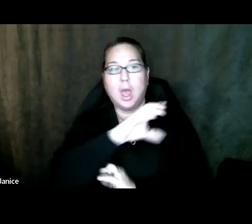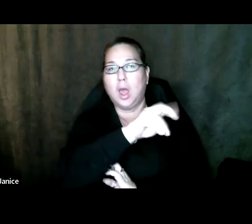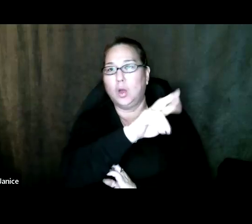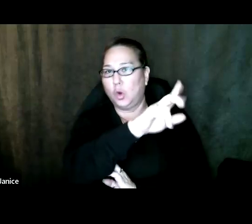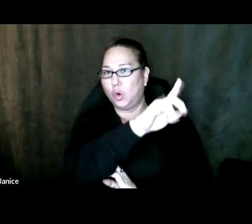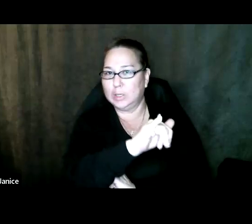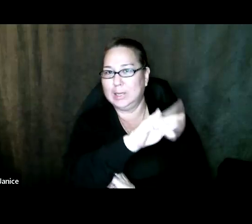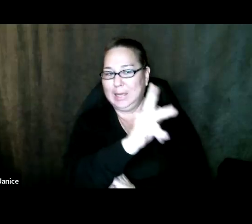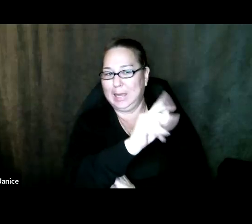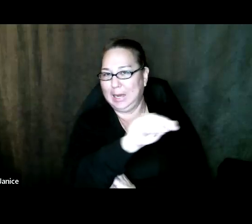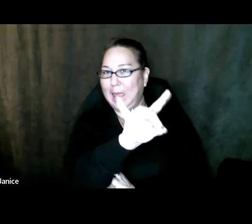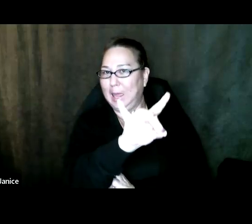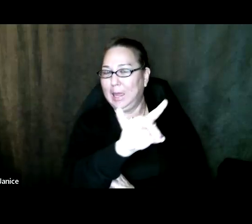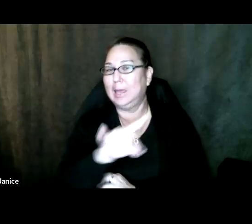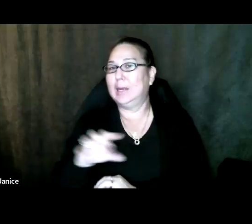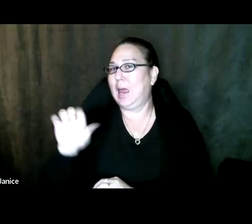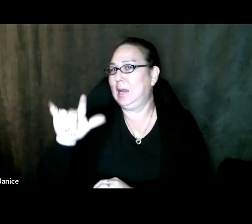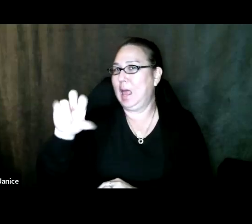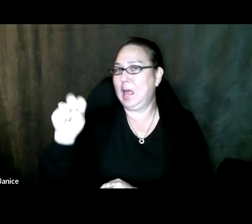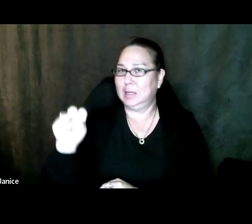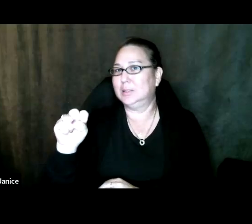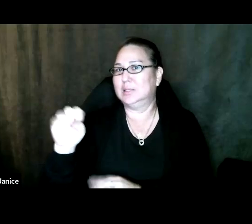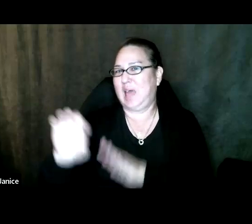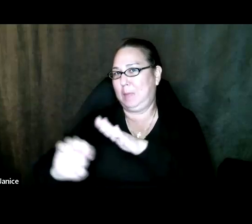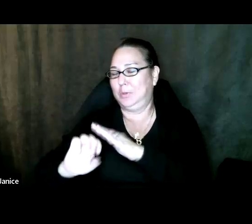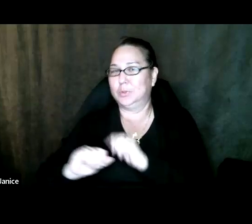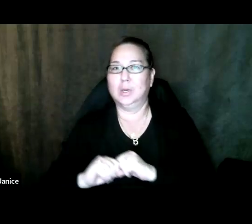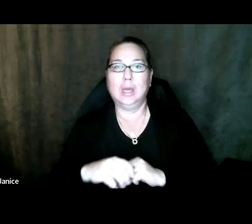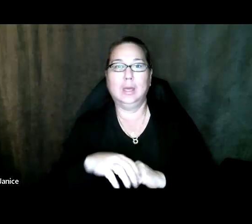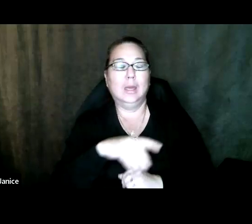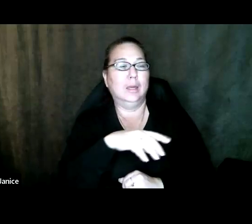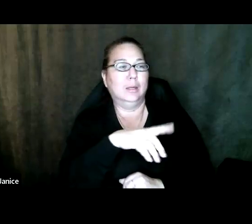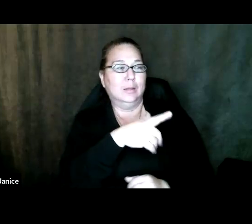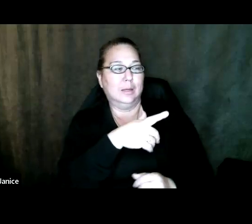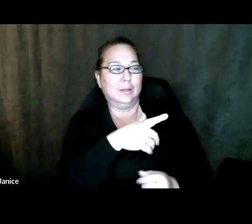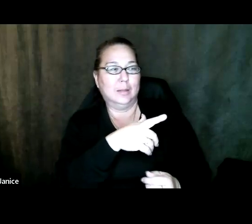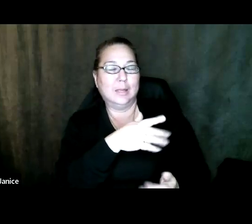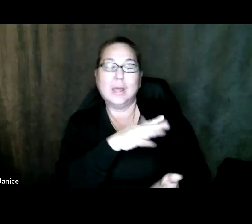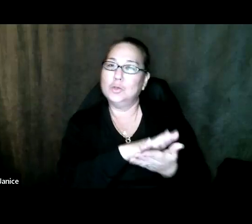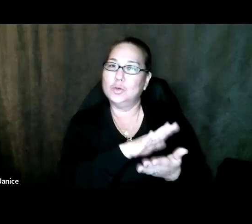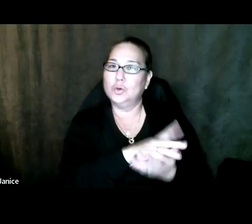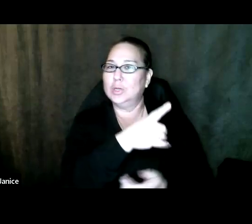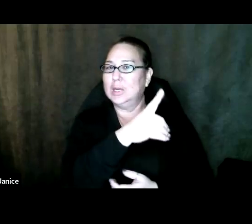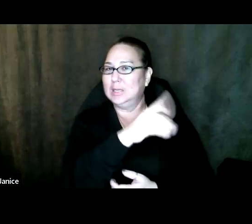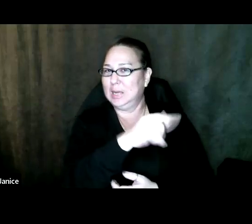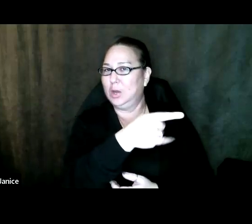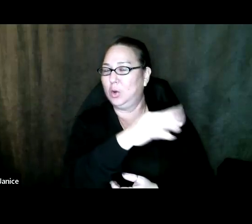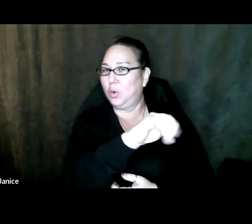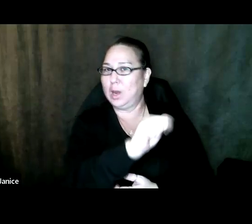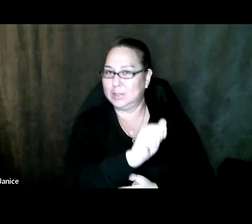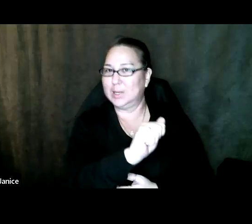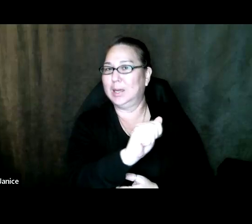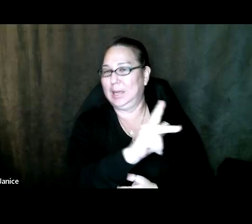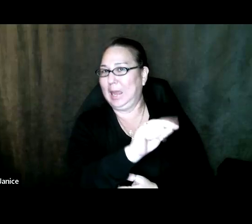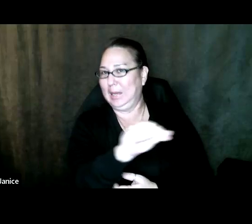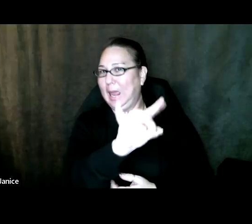the Ellis Elementary. School leader Katie Grassa from the Curley K-8 and our Region 3